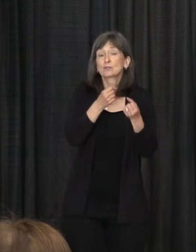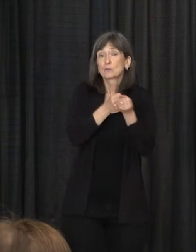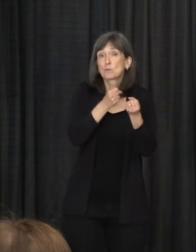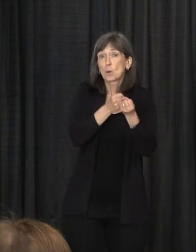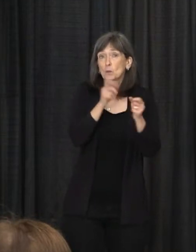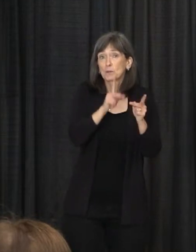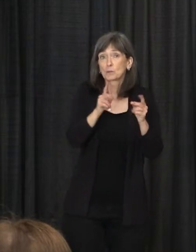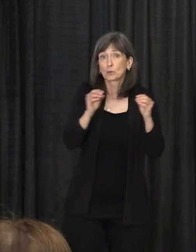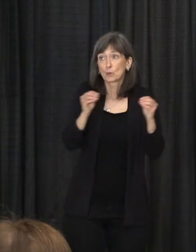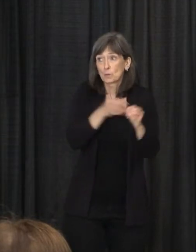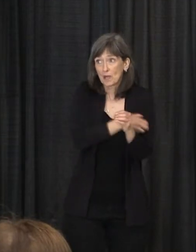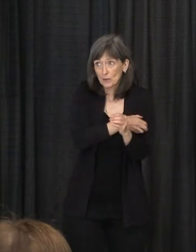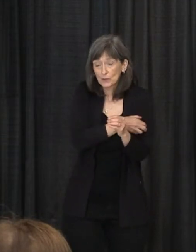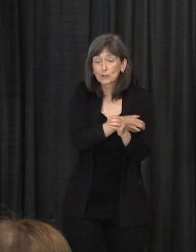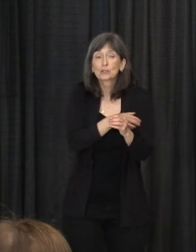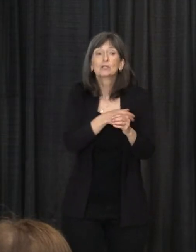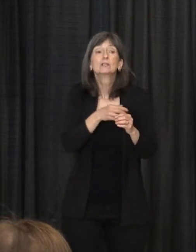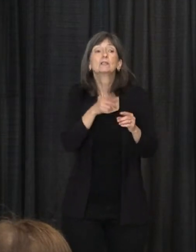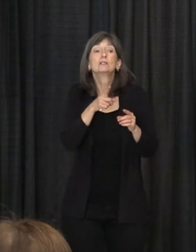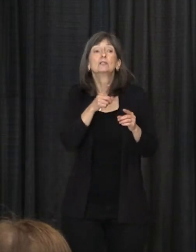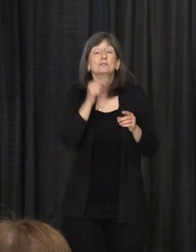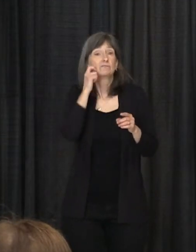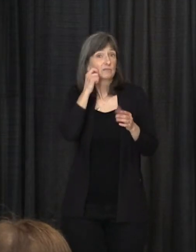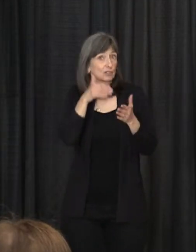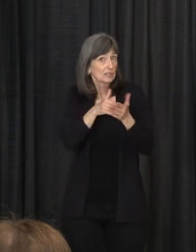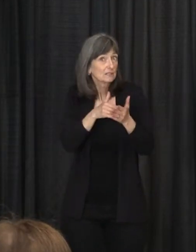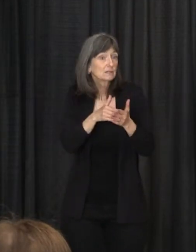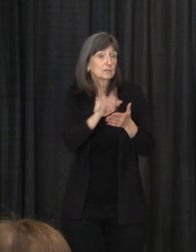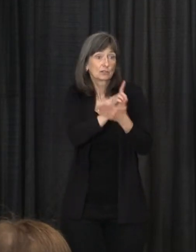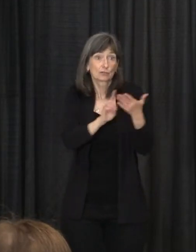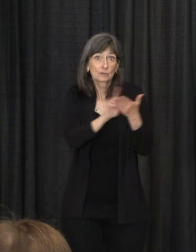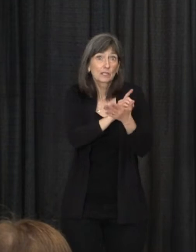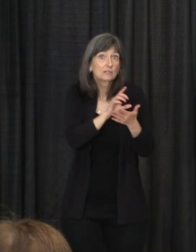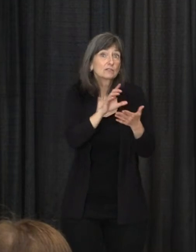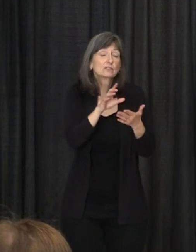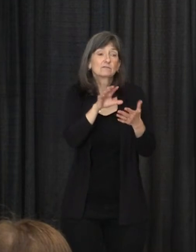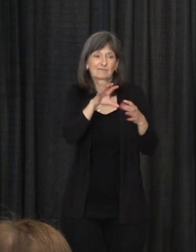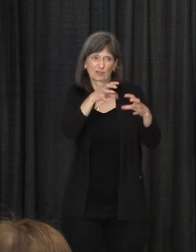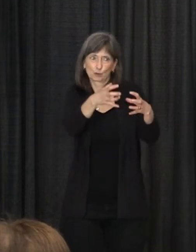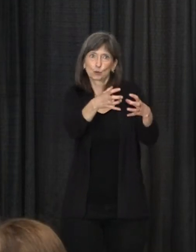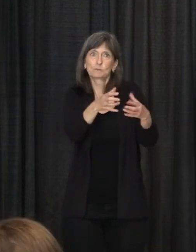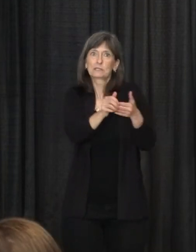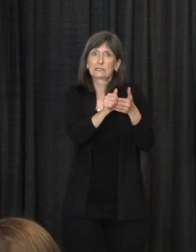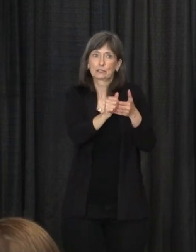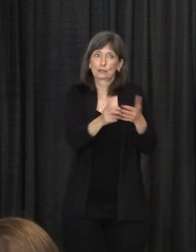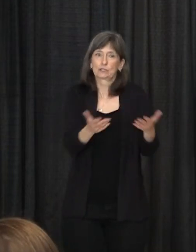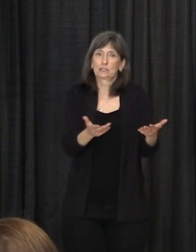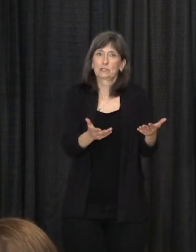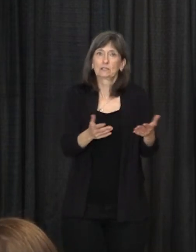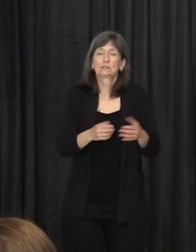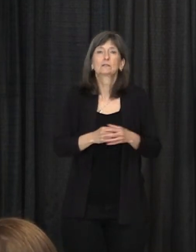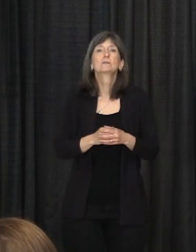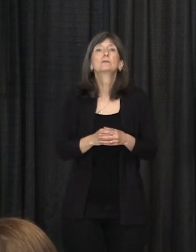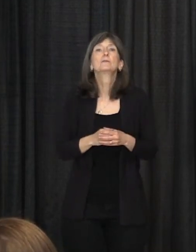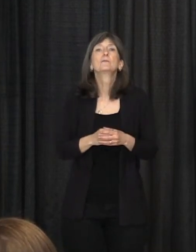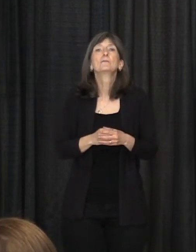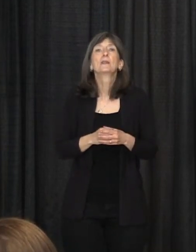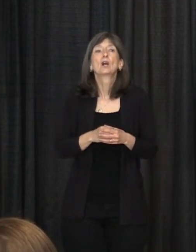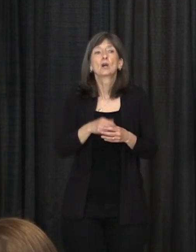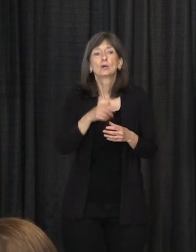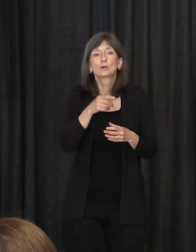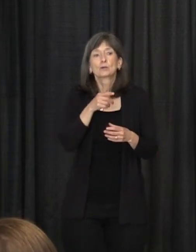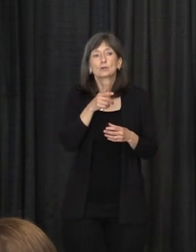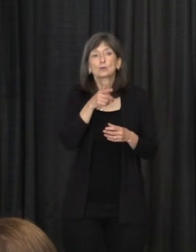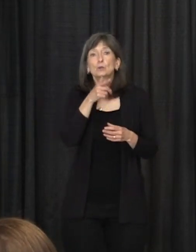those that give voice to the anti-racism, anti-discrimination, and just those